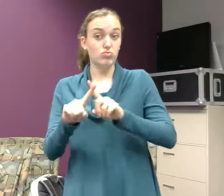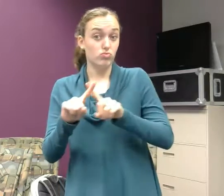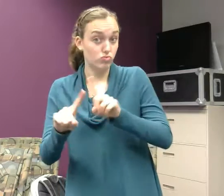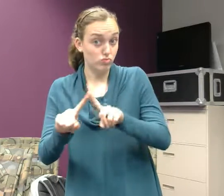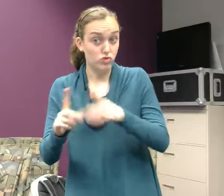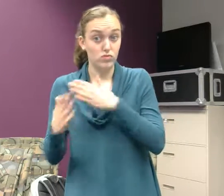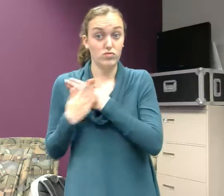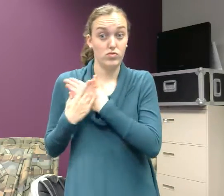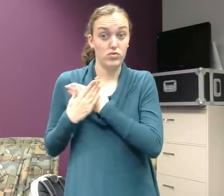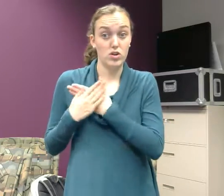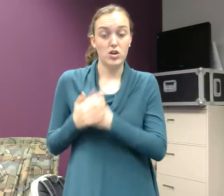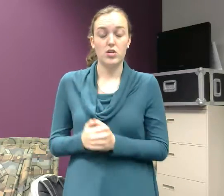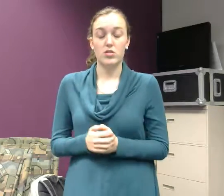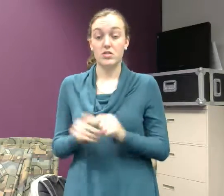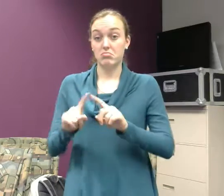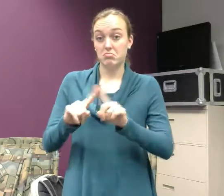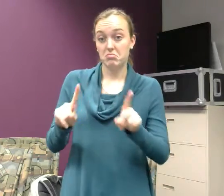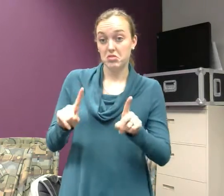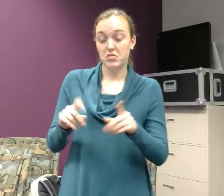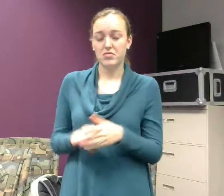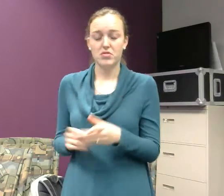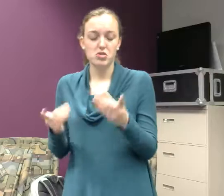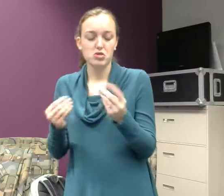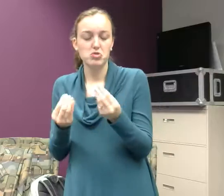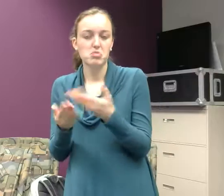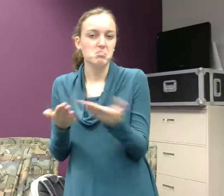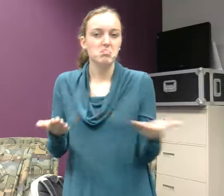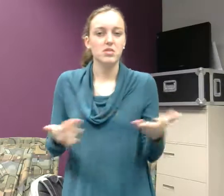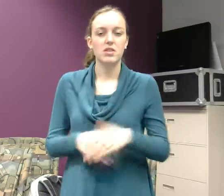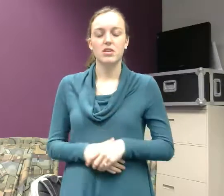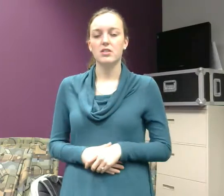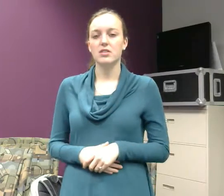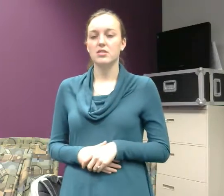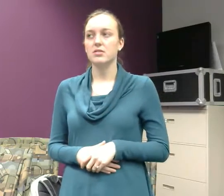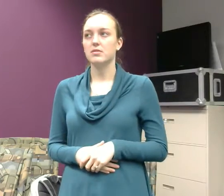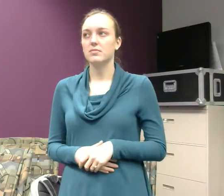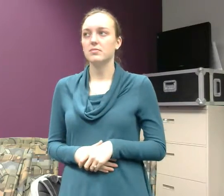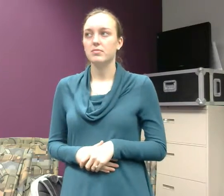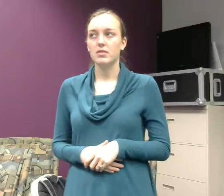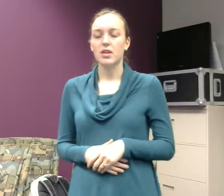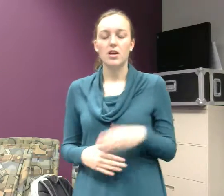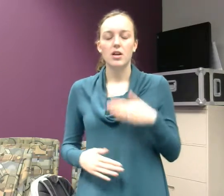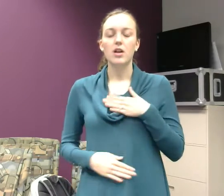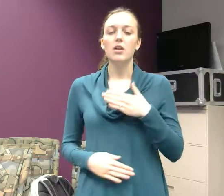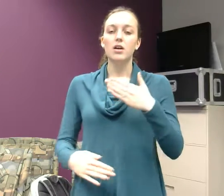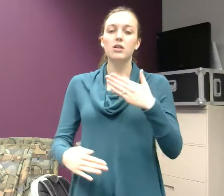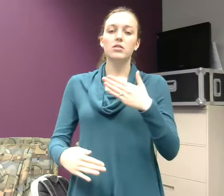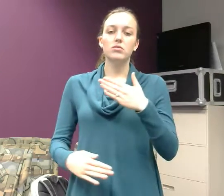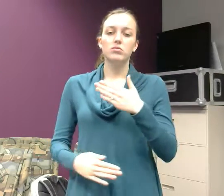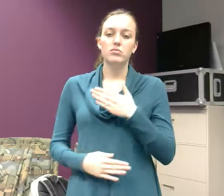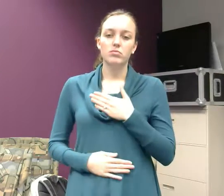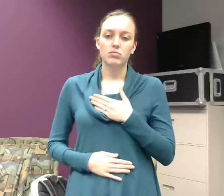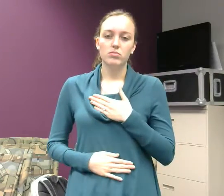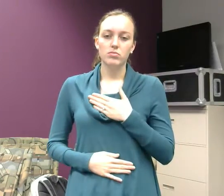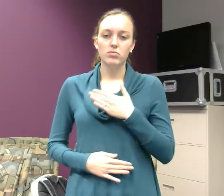when we were doing different things. As we're here and we're just breathing in our nose